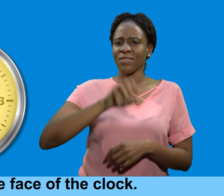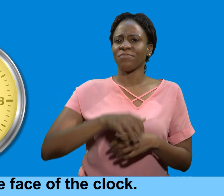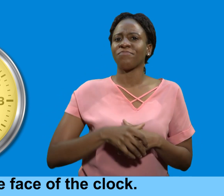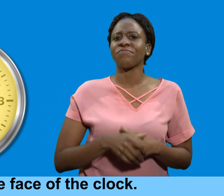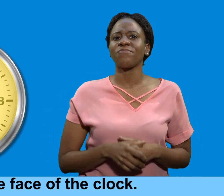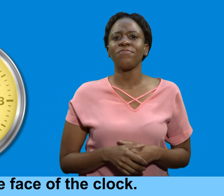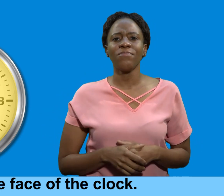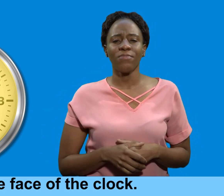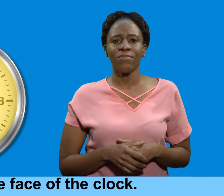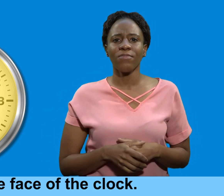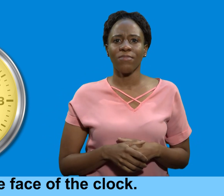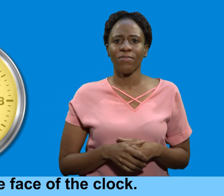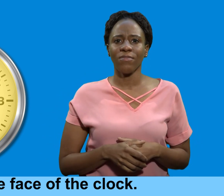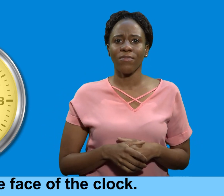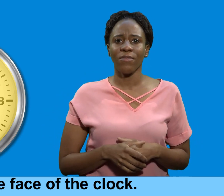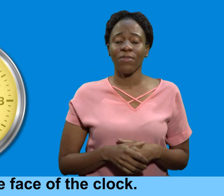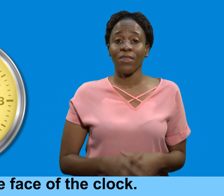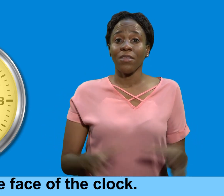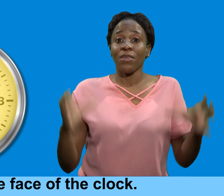We call that the face of the clock.